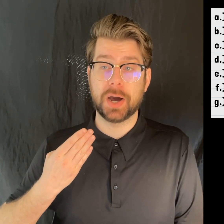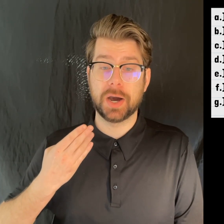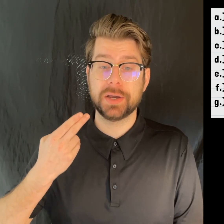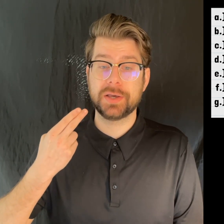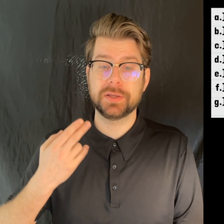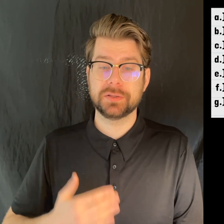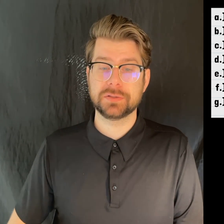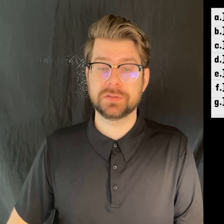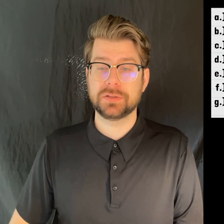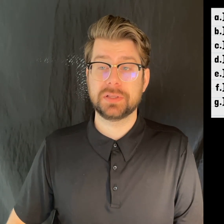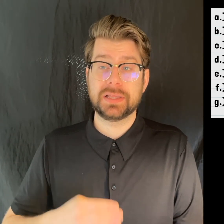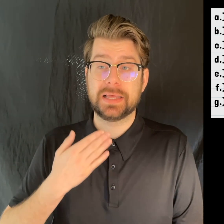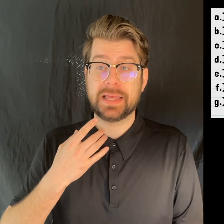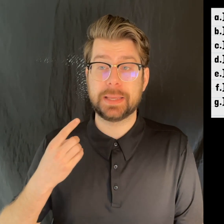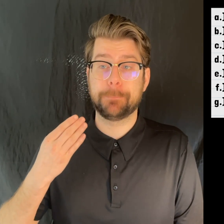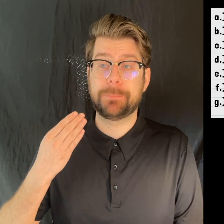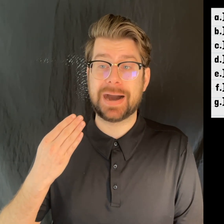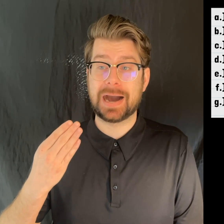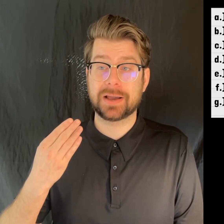buck, and bach.